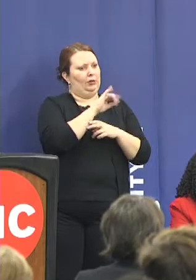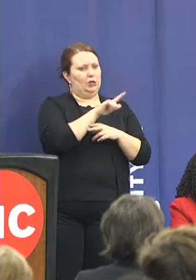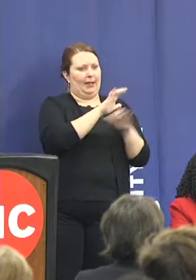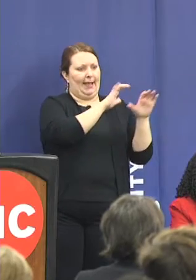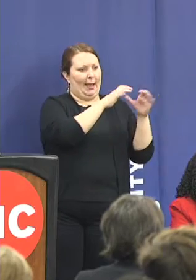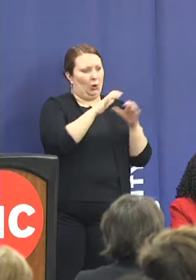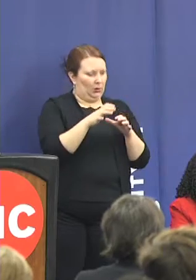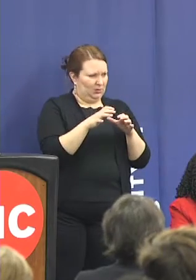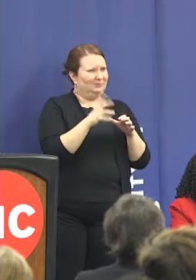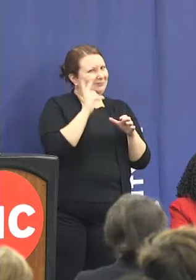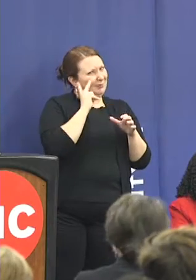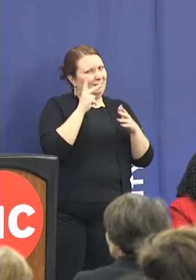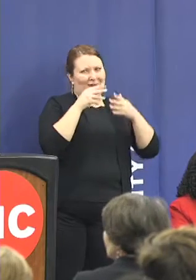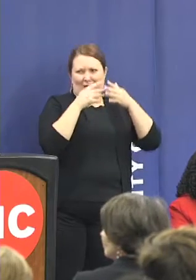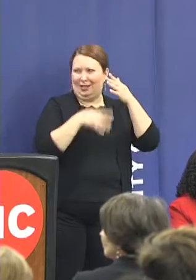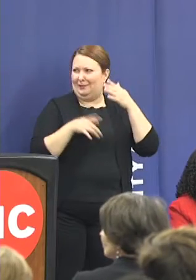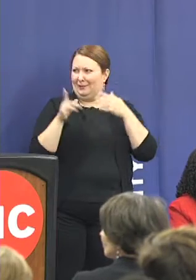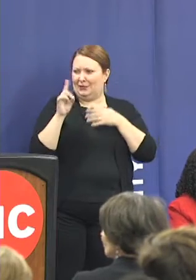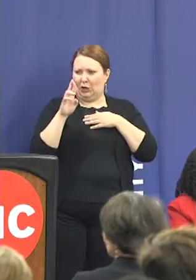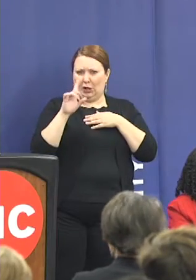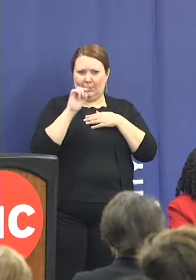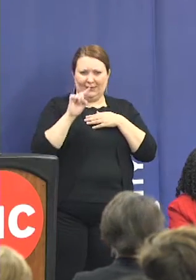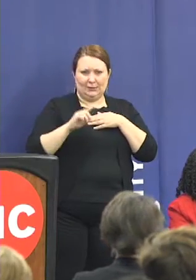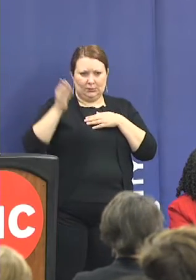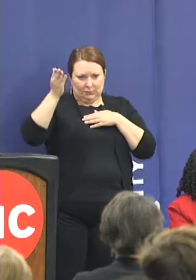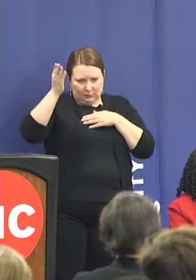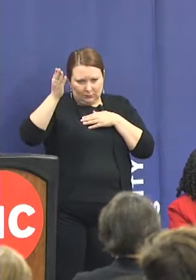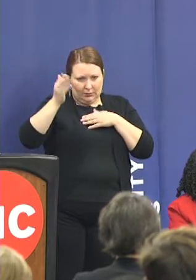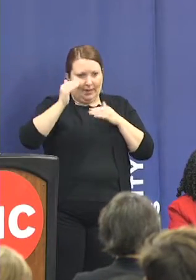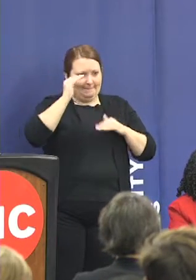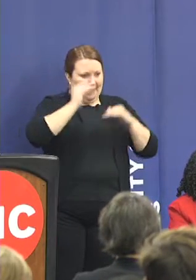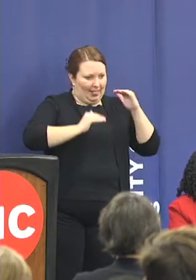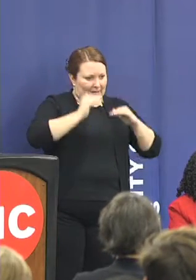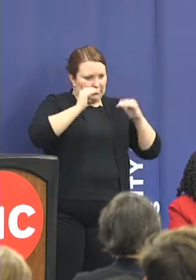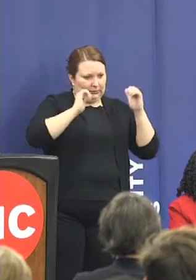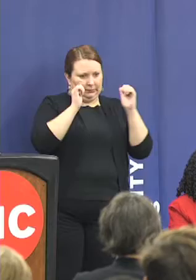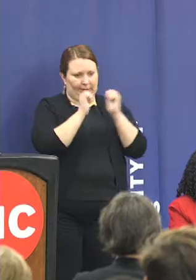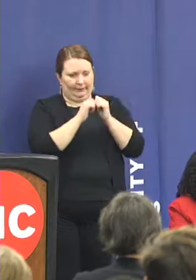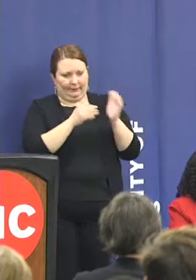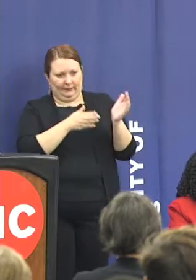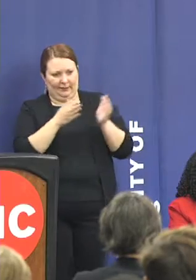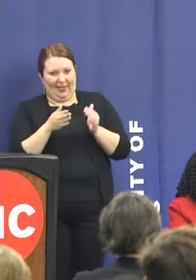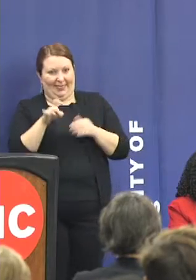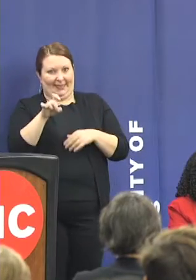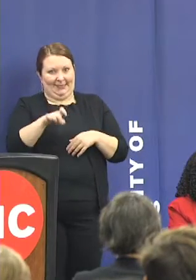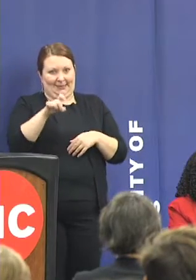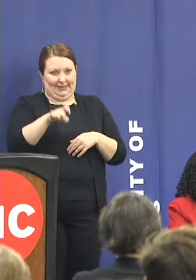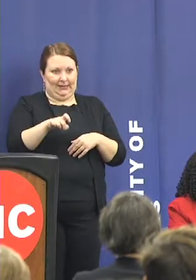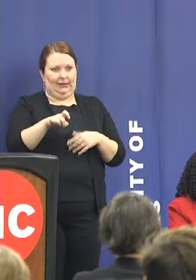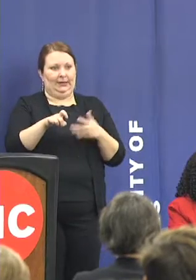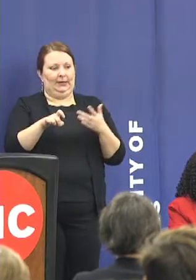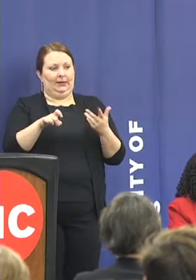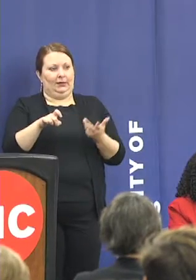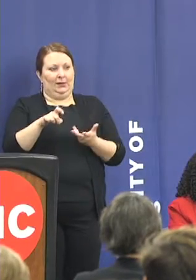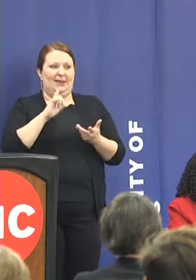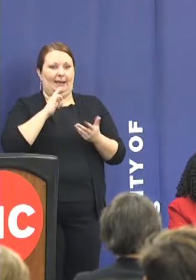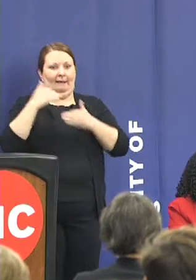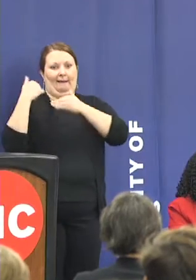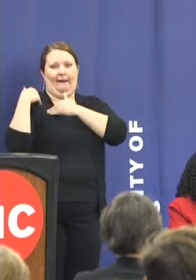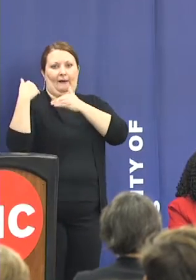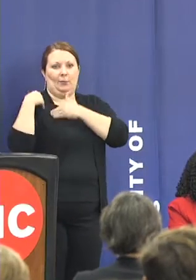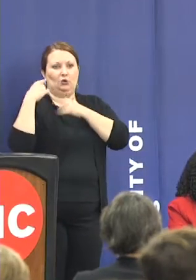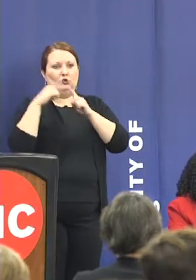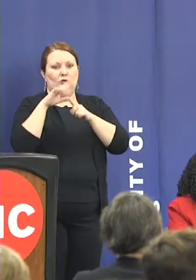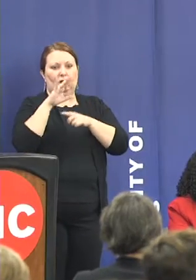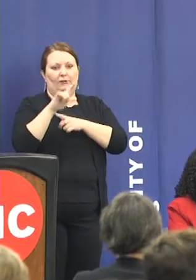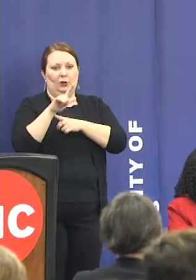categories are, as we saw in Dr. Lopez's talk, balancing that with the necessity of being accountable to